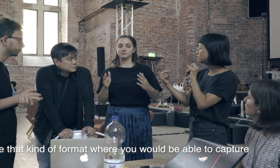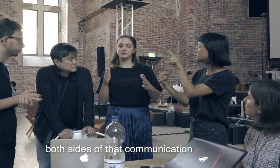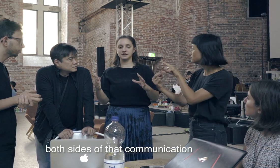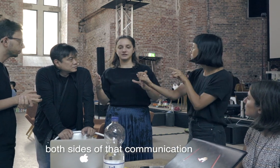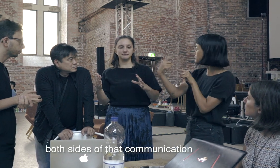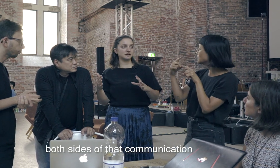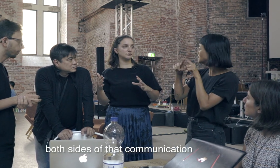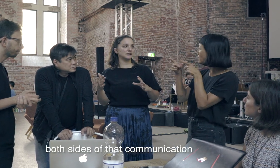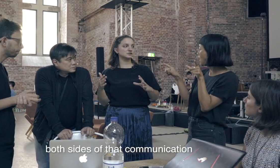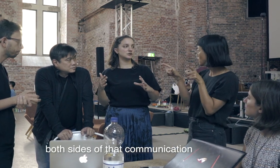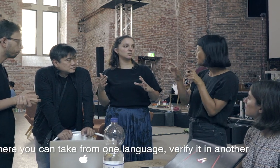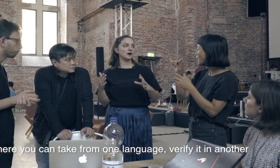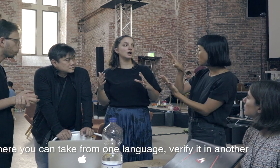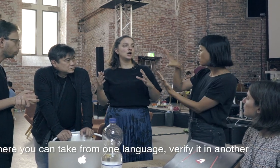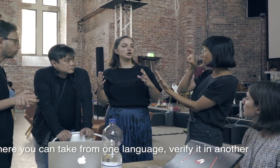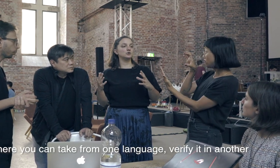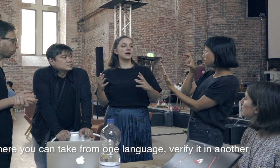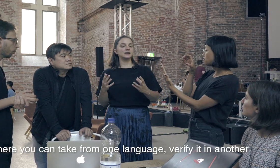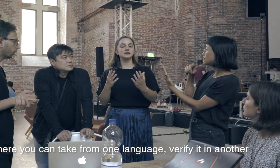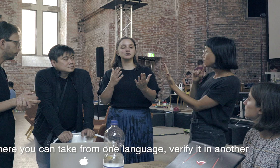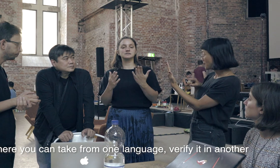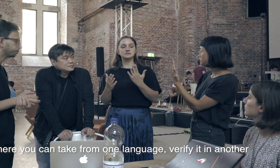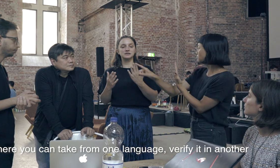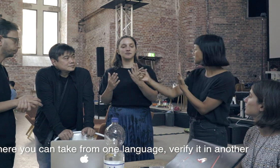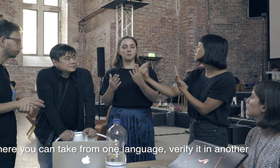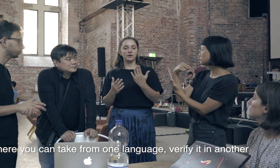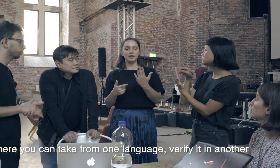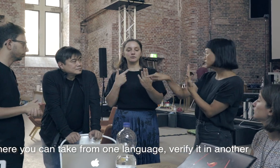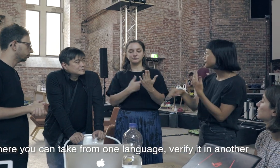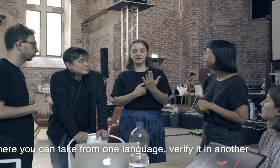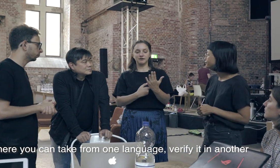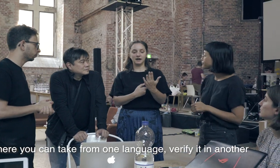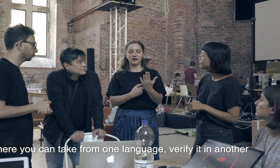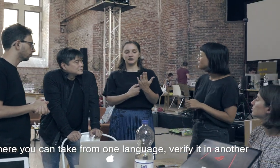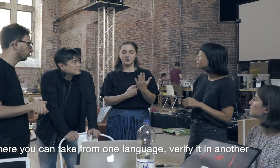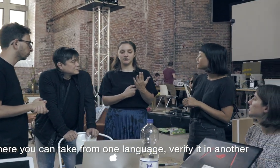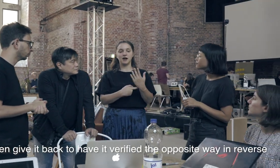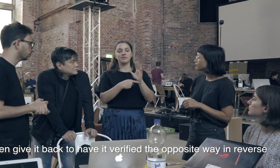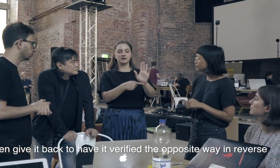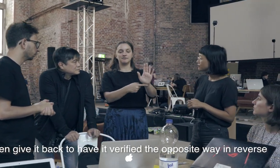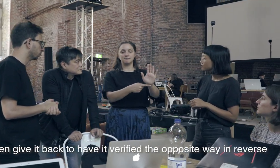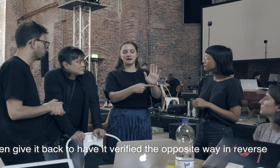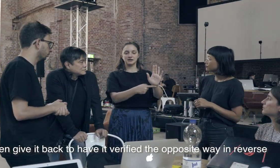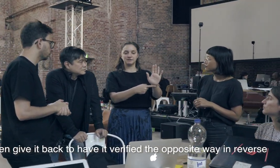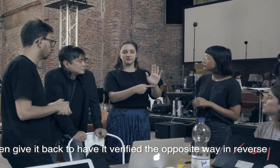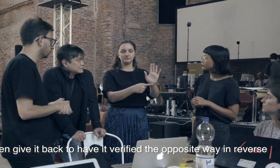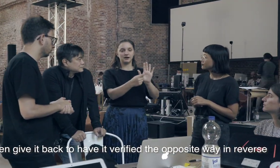both sides of that communication where you can take from one language, verify it in another and then give it back to have it verified